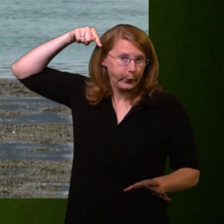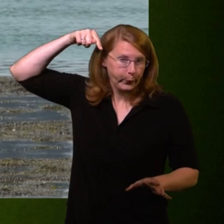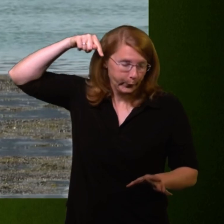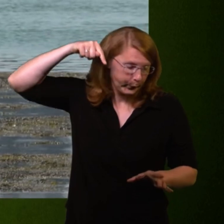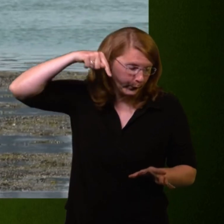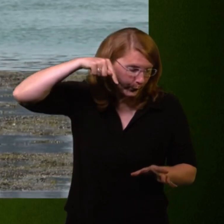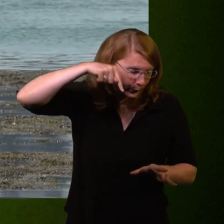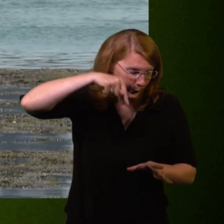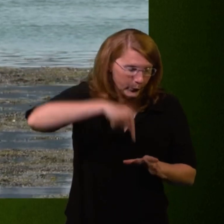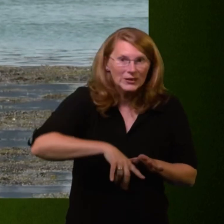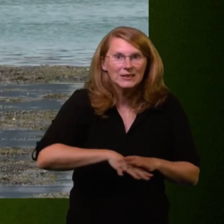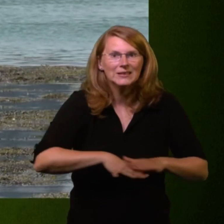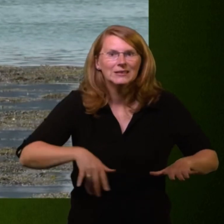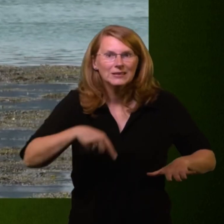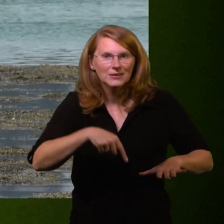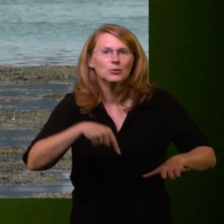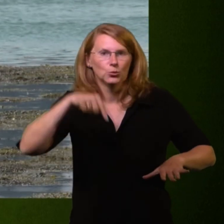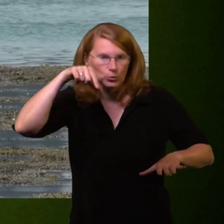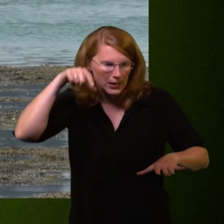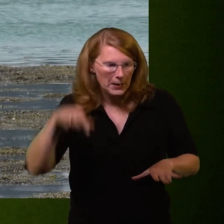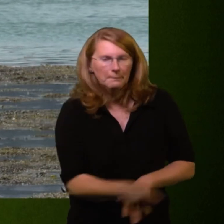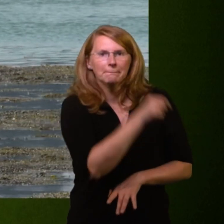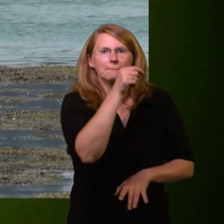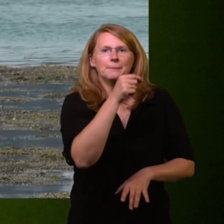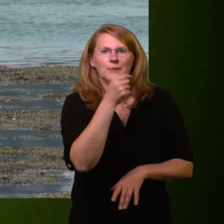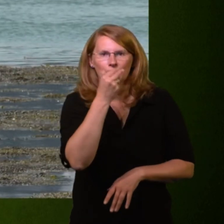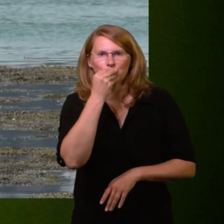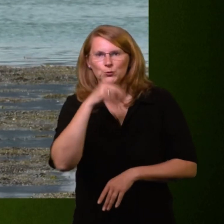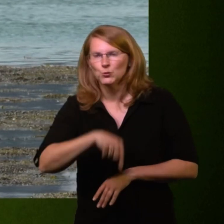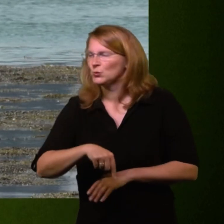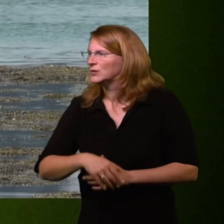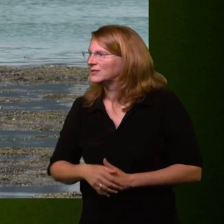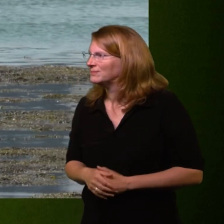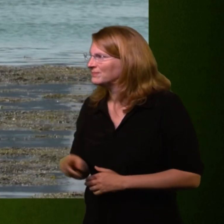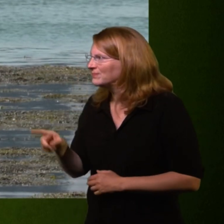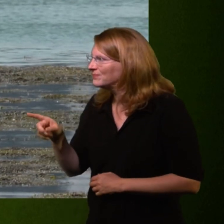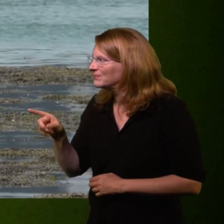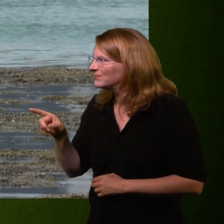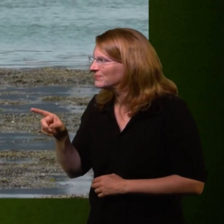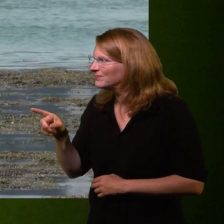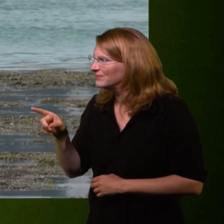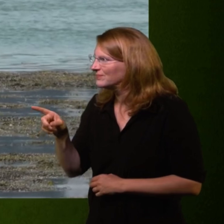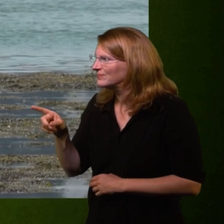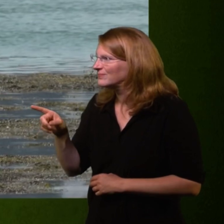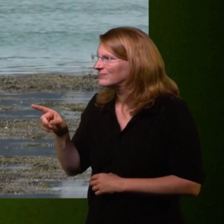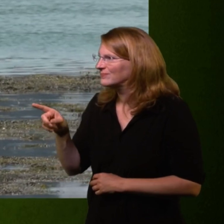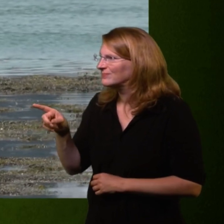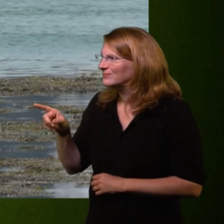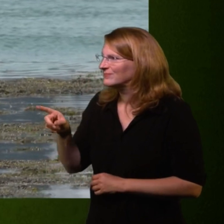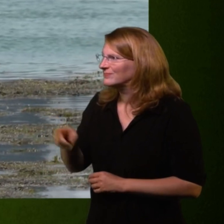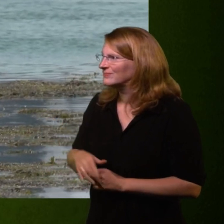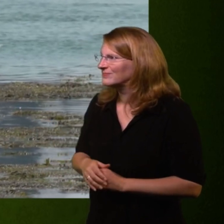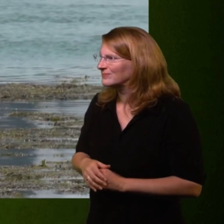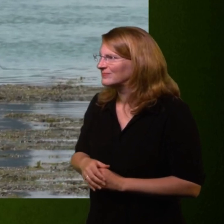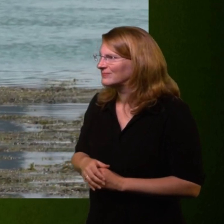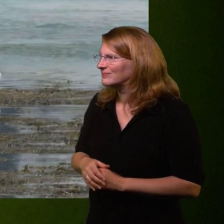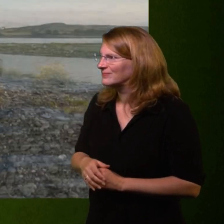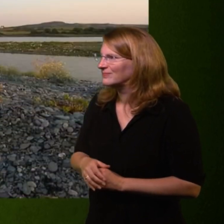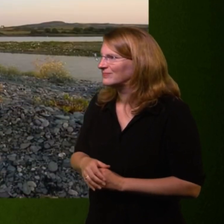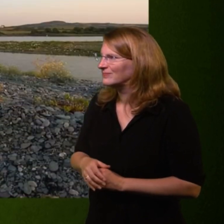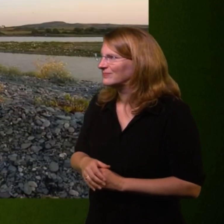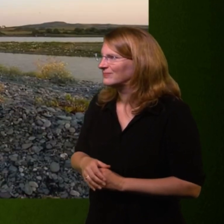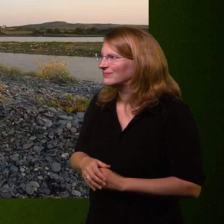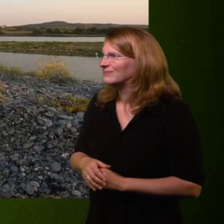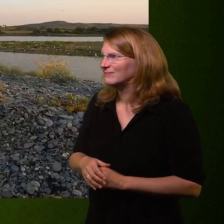and then dive down with those sharp beaks that help them to pierce through the water. And if you're watching terns